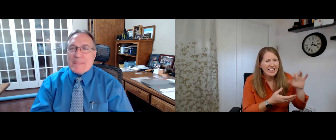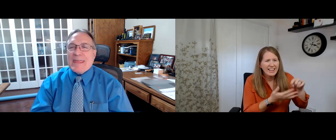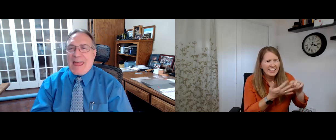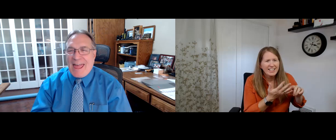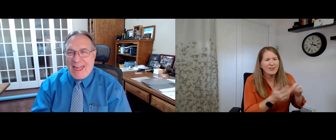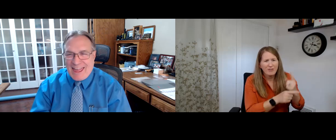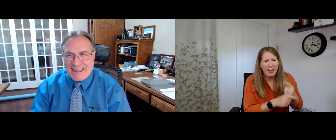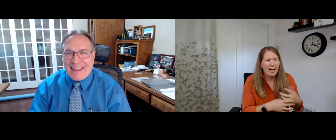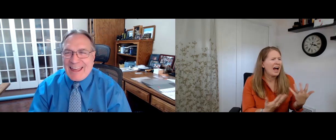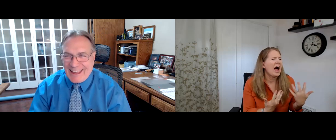yeah,